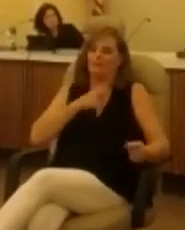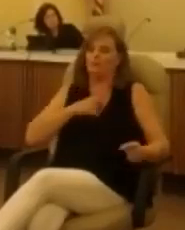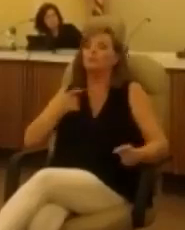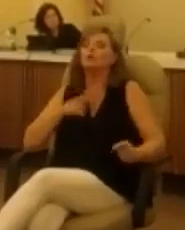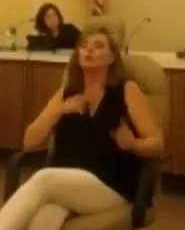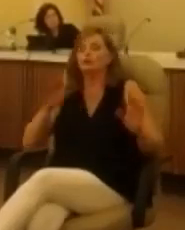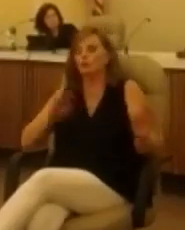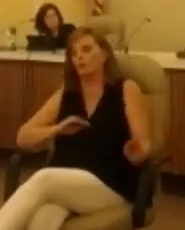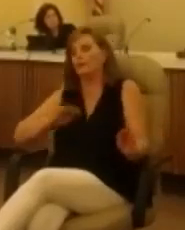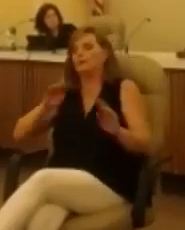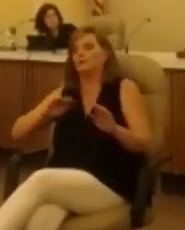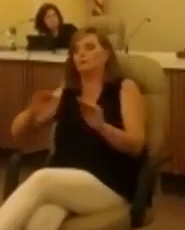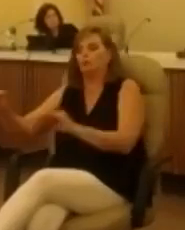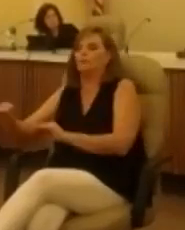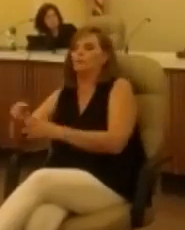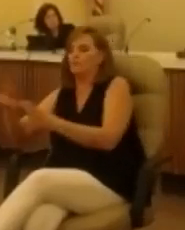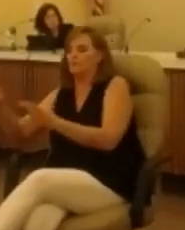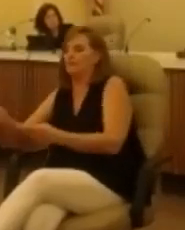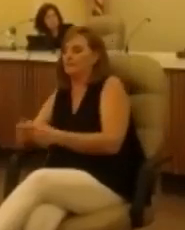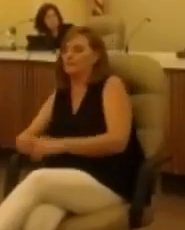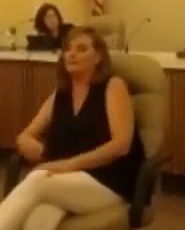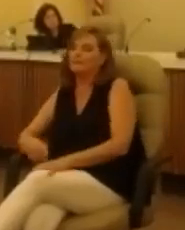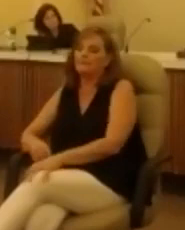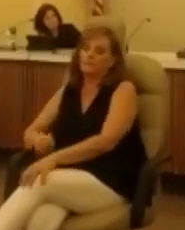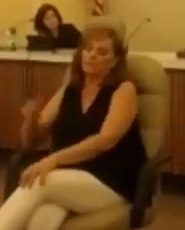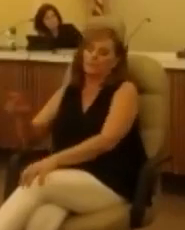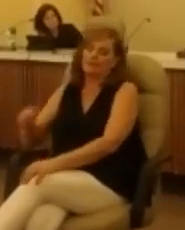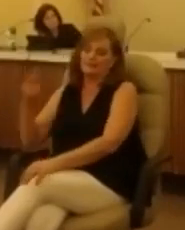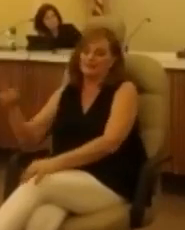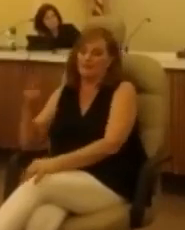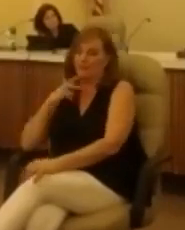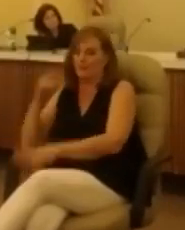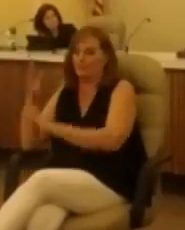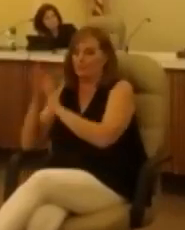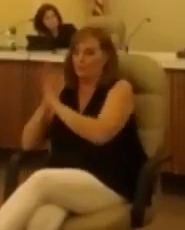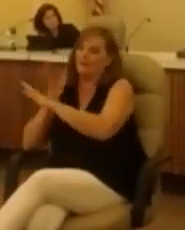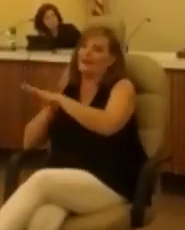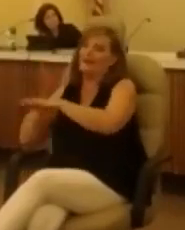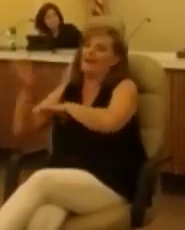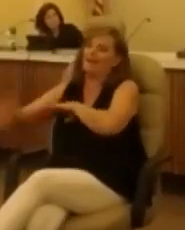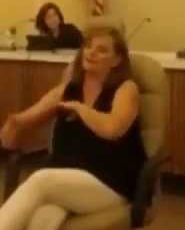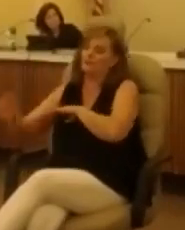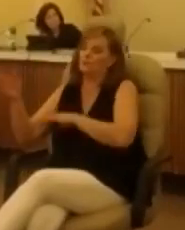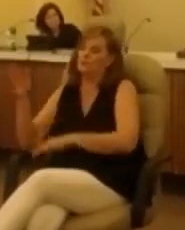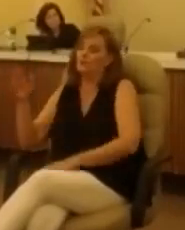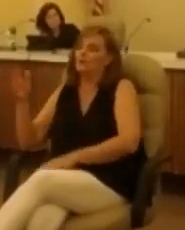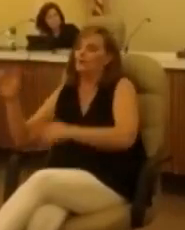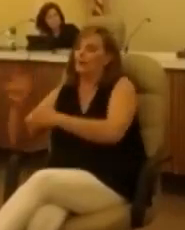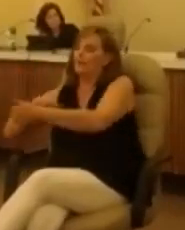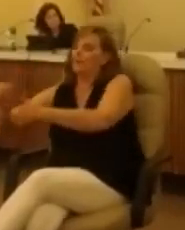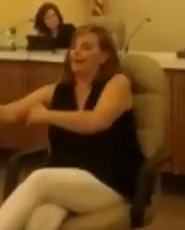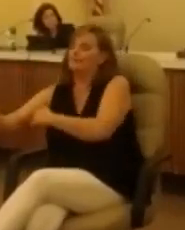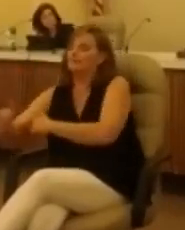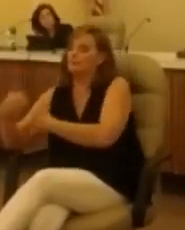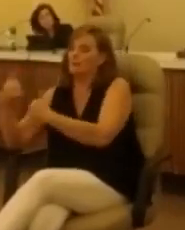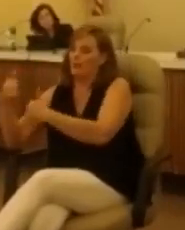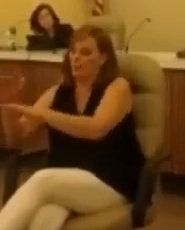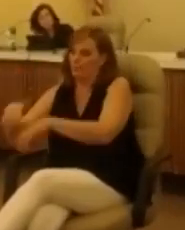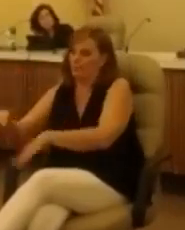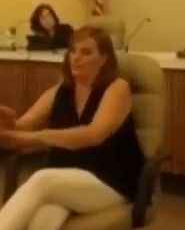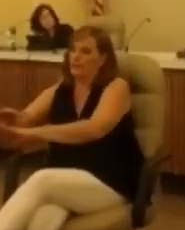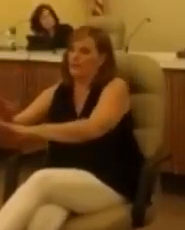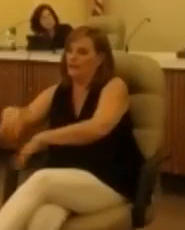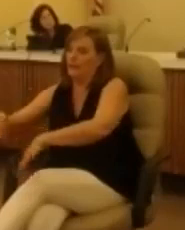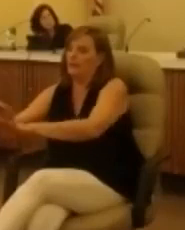to essentially double up traffic after they go past the playground parking lot. So